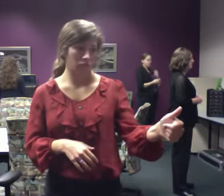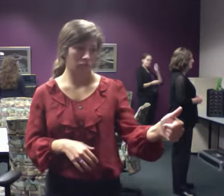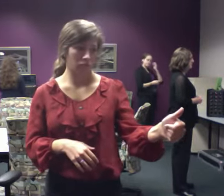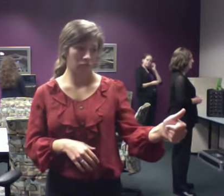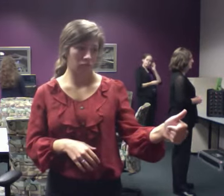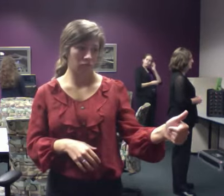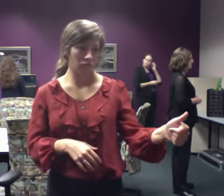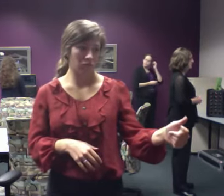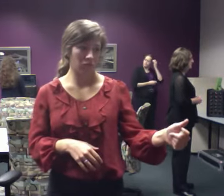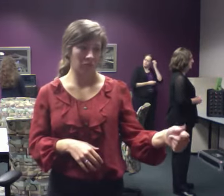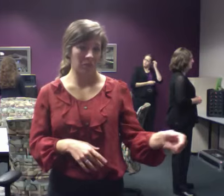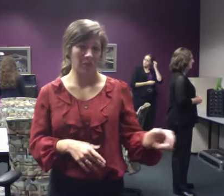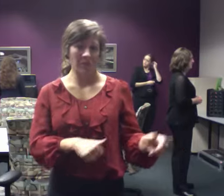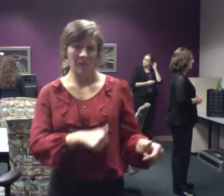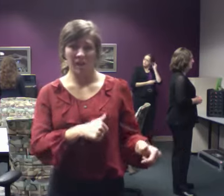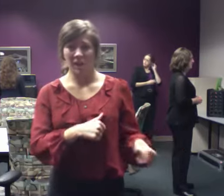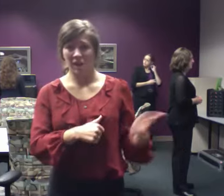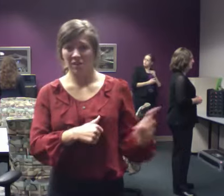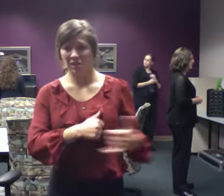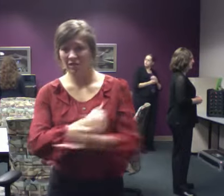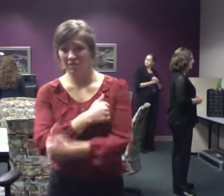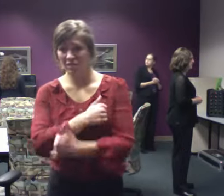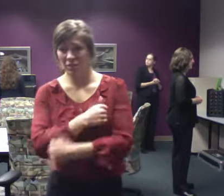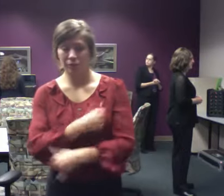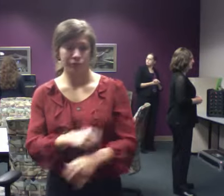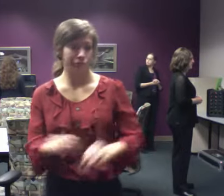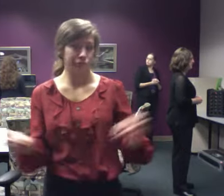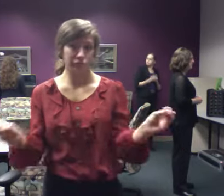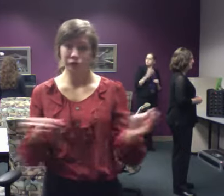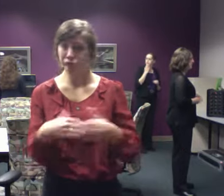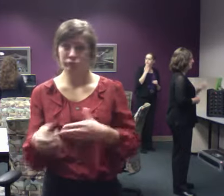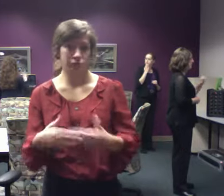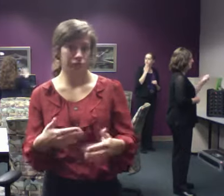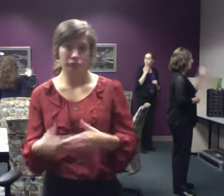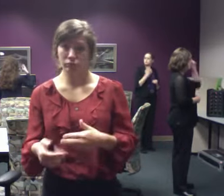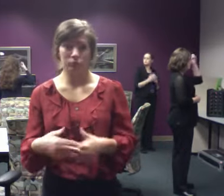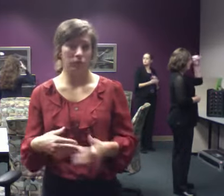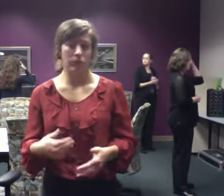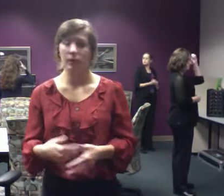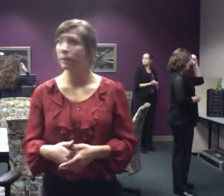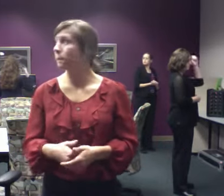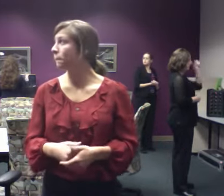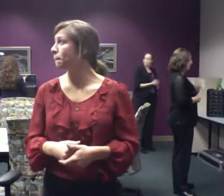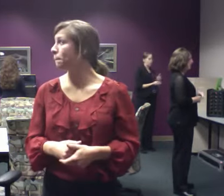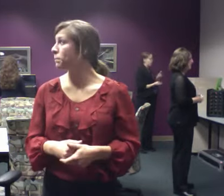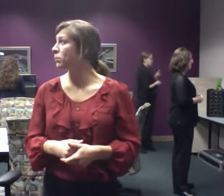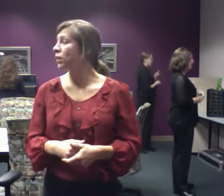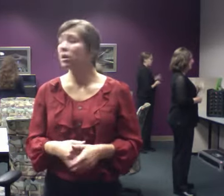can finish on the seconds. So no, Eastern Europe, and the relationship between Eastern Europe and the Soviet Union, even after World War